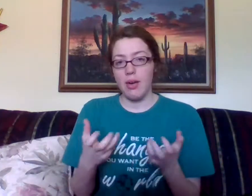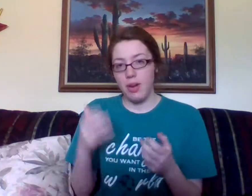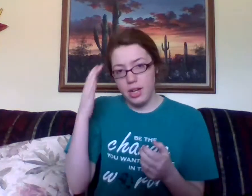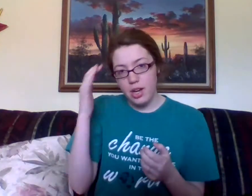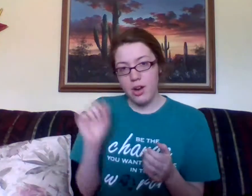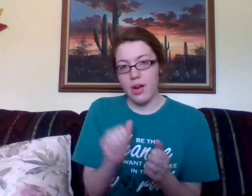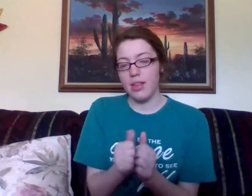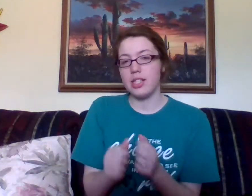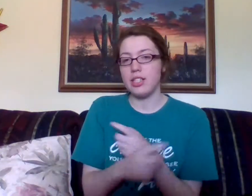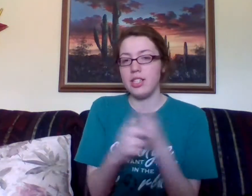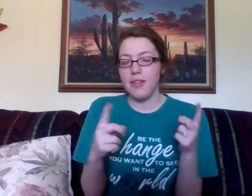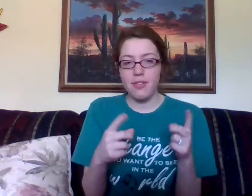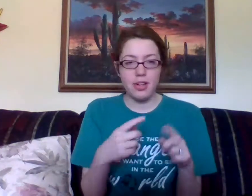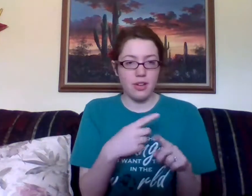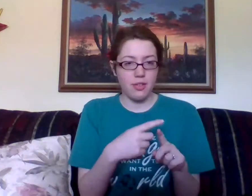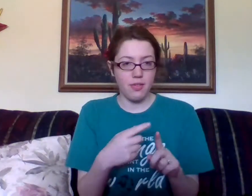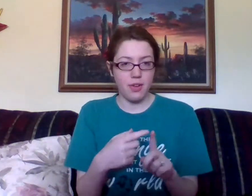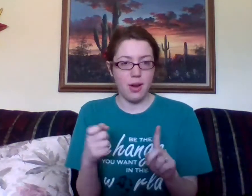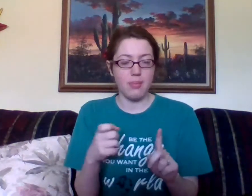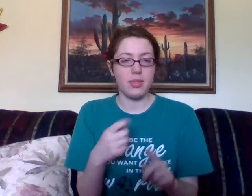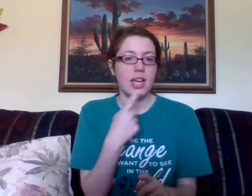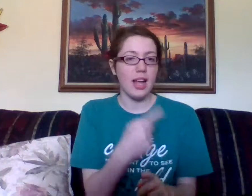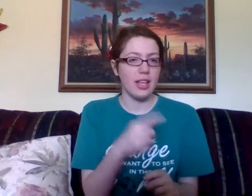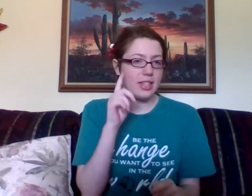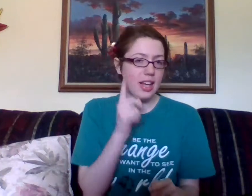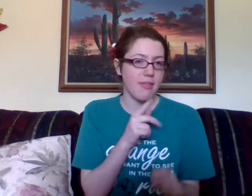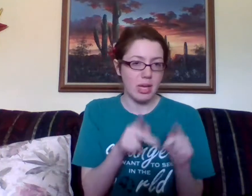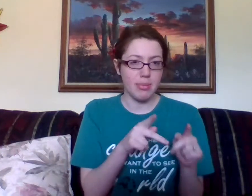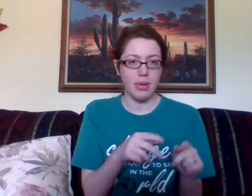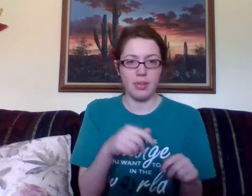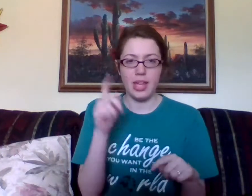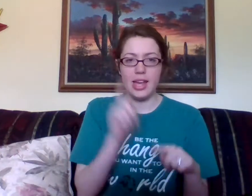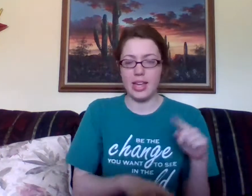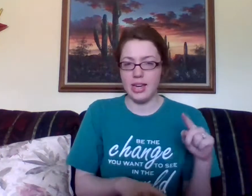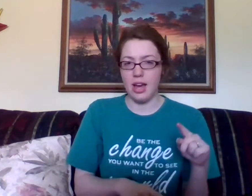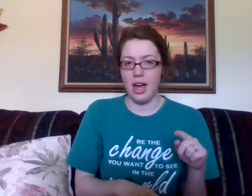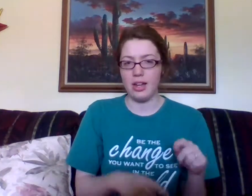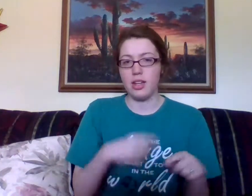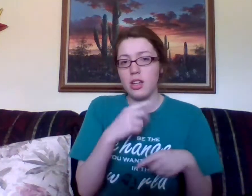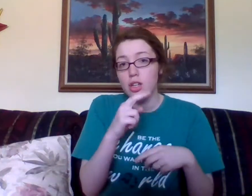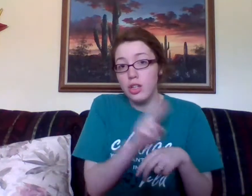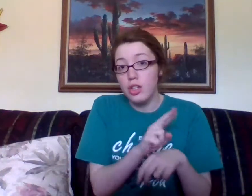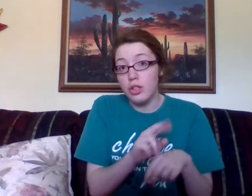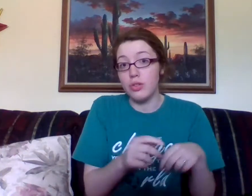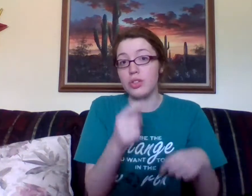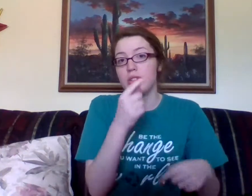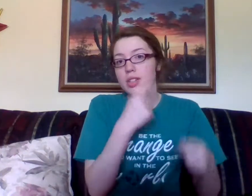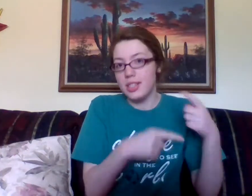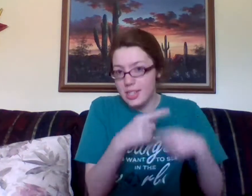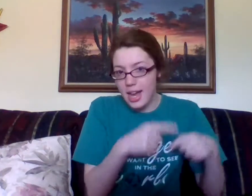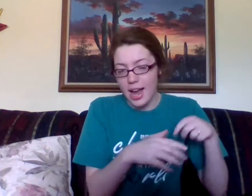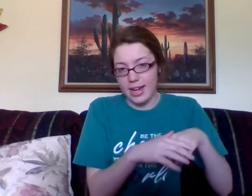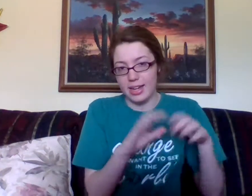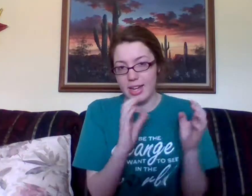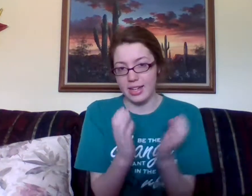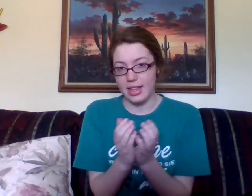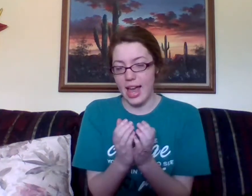want to know how this is different from telling deaf people they cannot use sign in